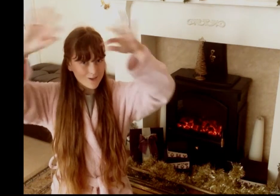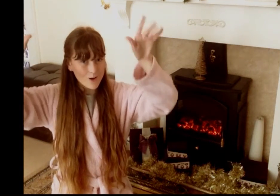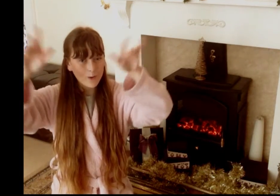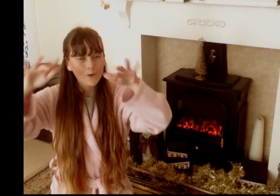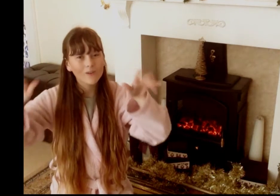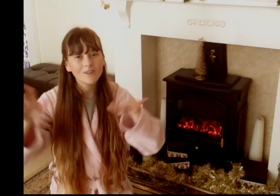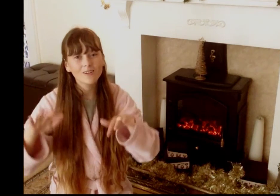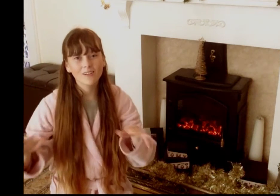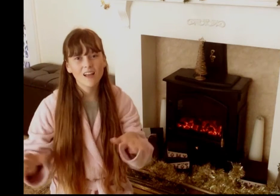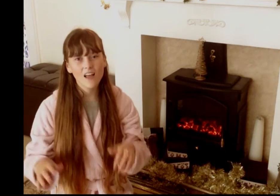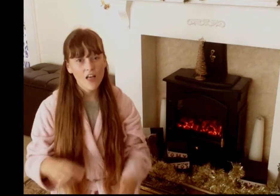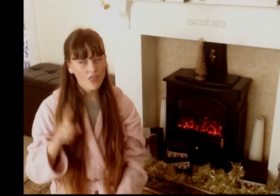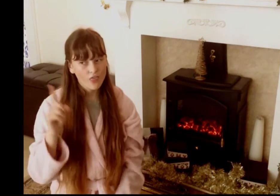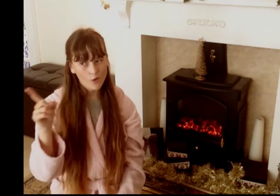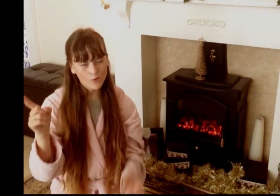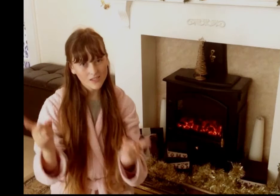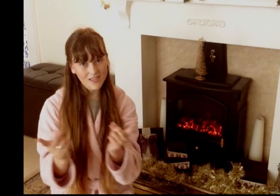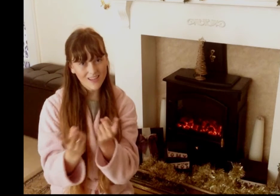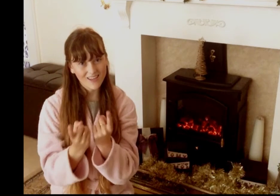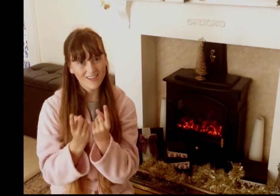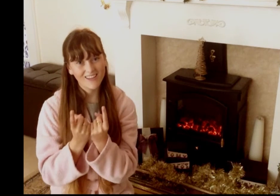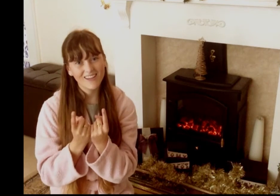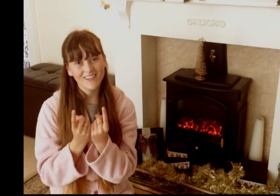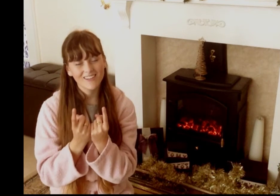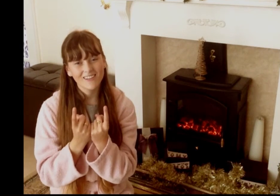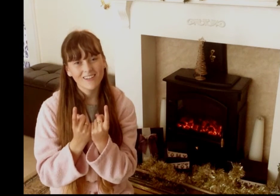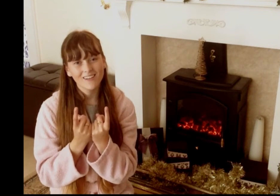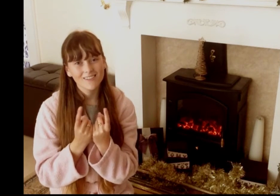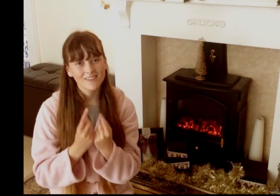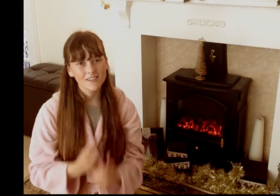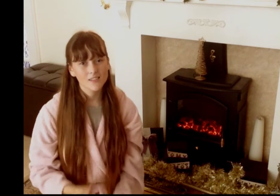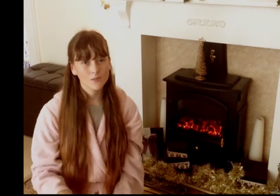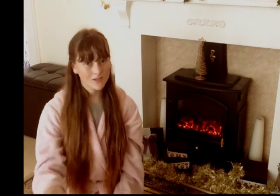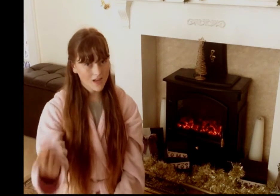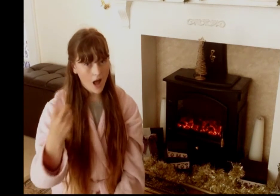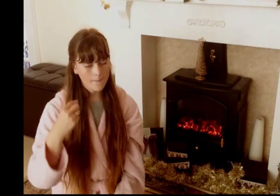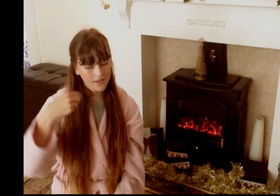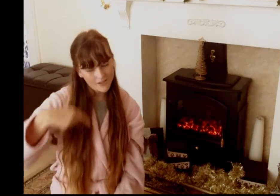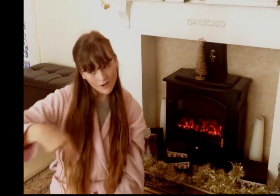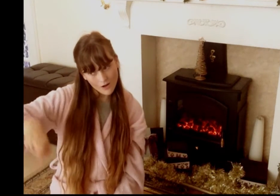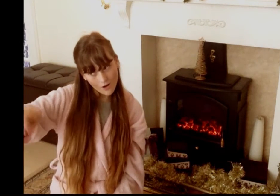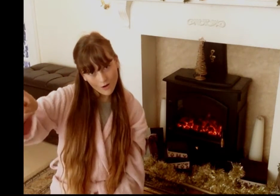snow. Those things will come and go.